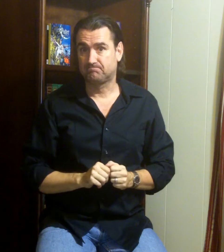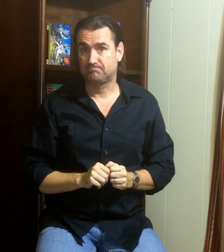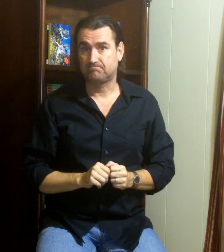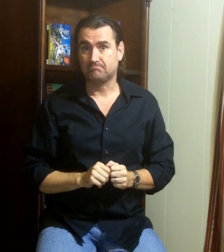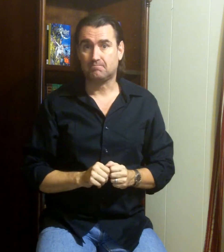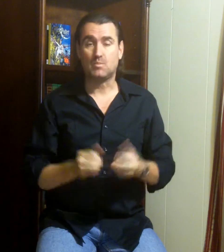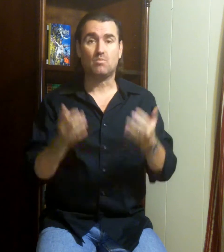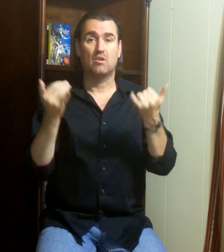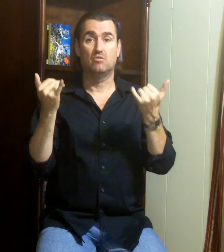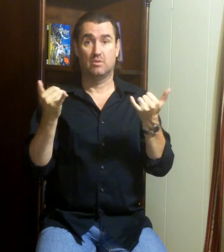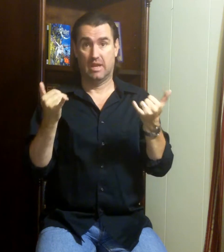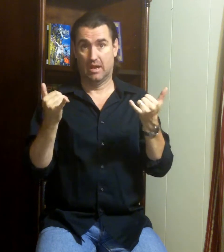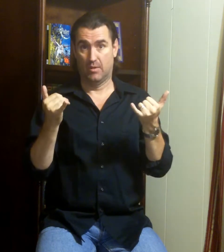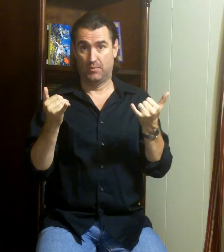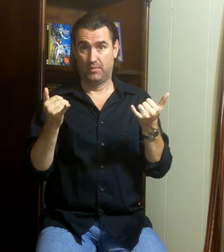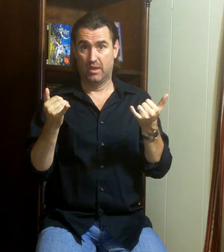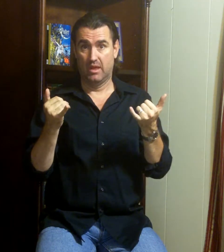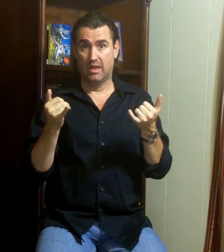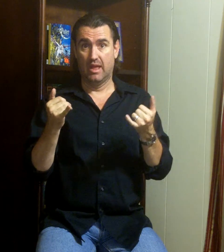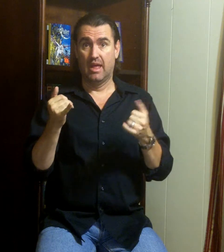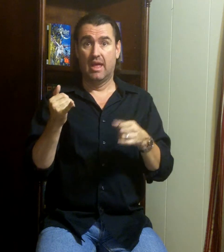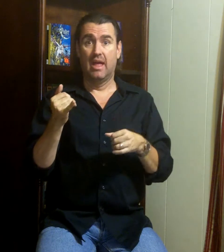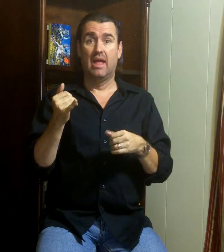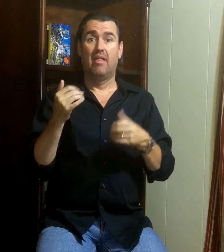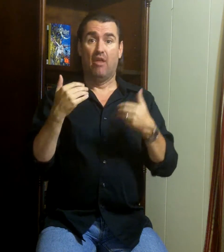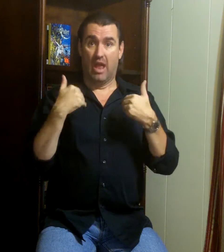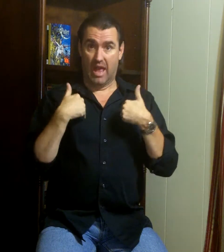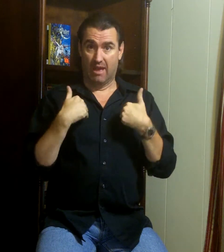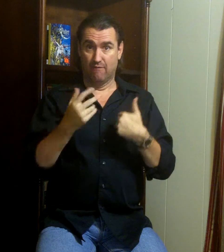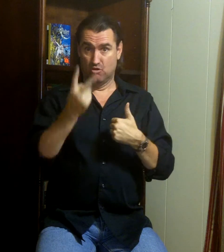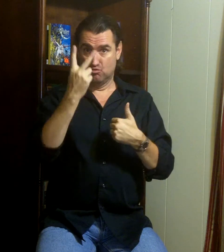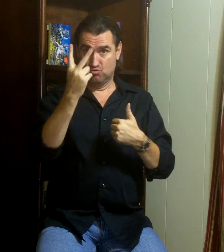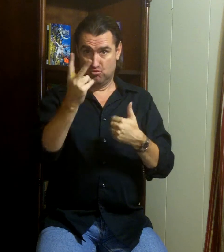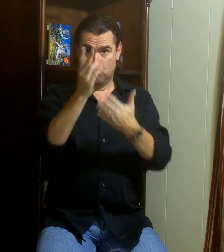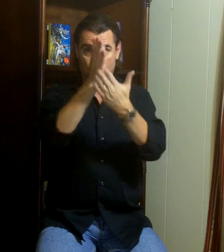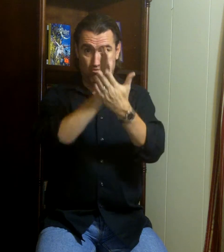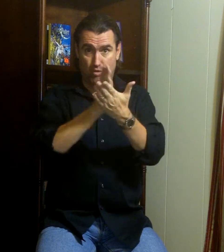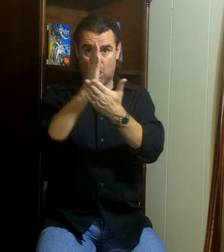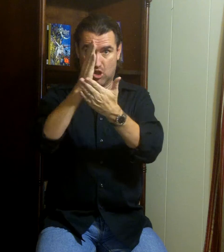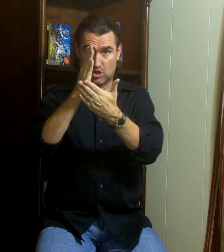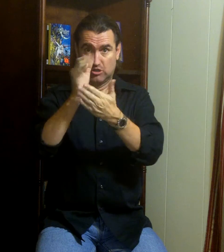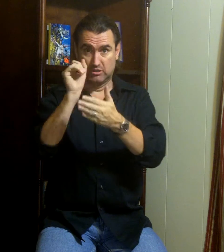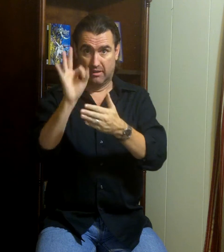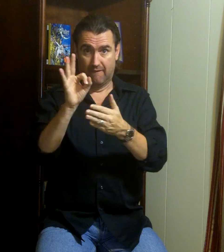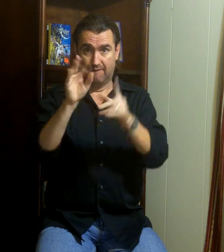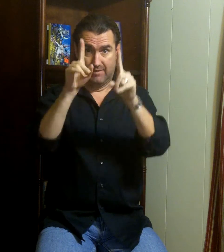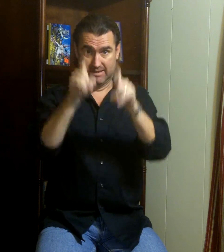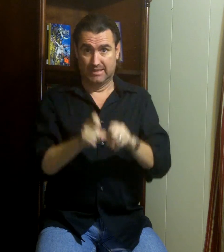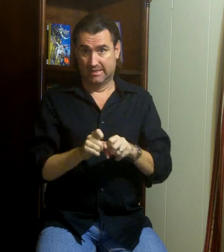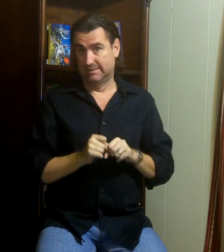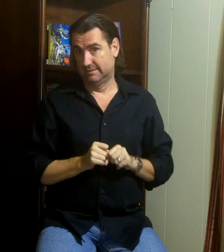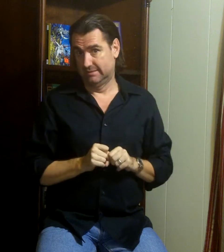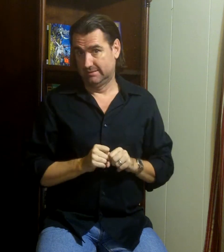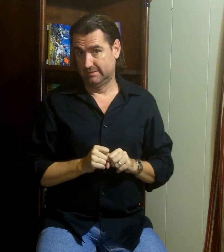as I mentioned, they have two portions of their evaluation system. One is a